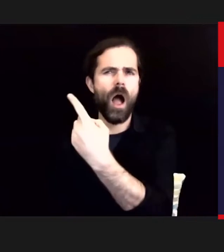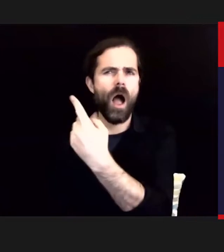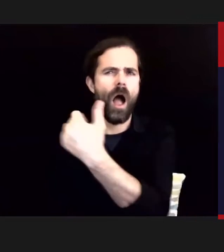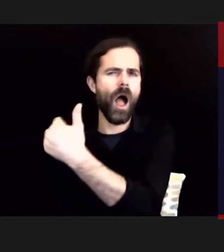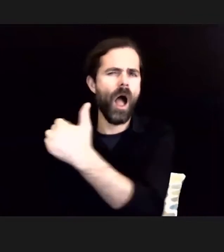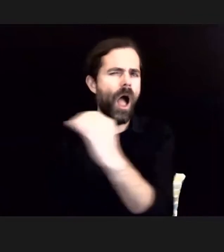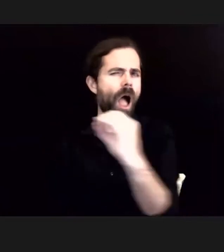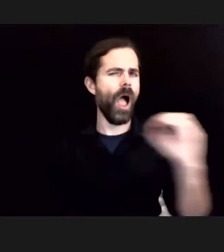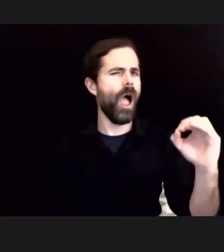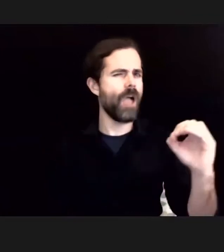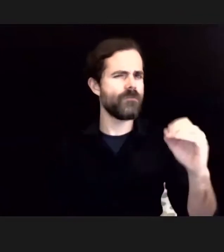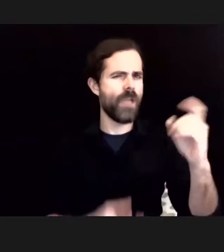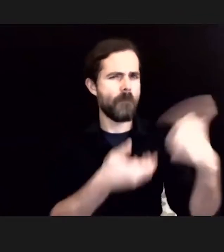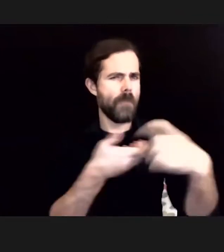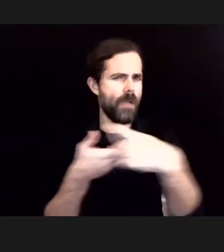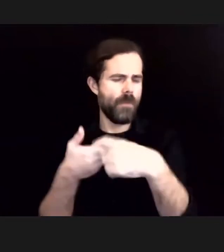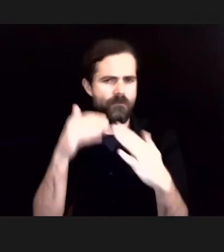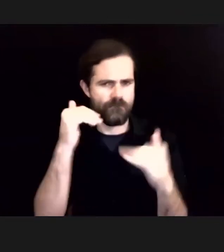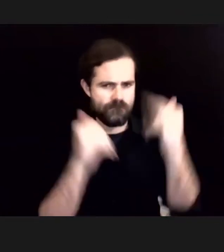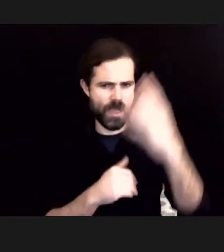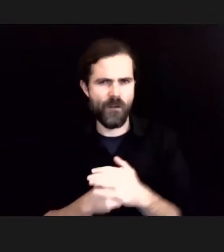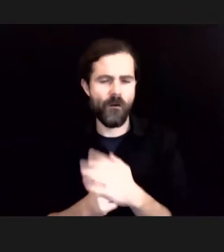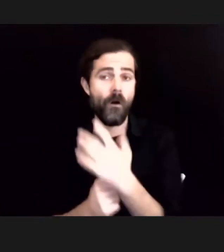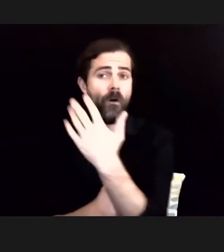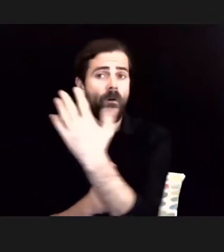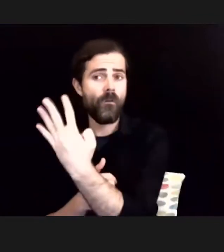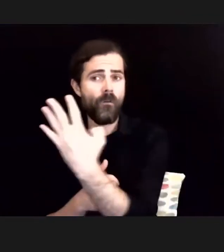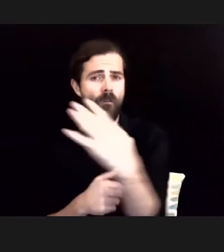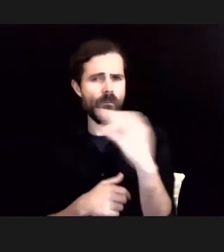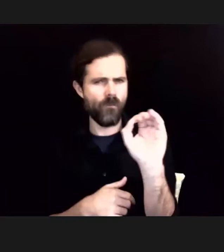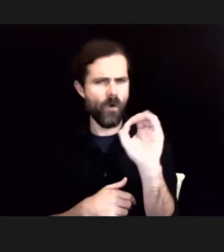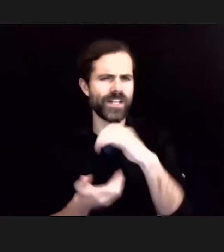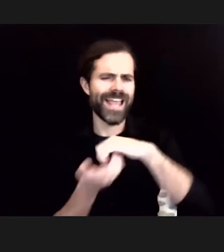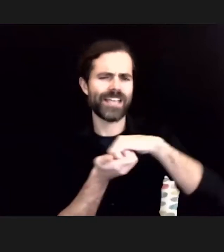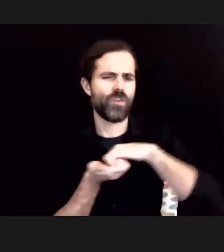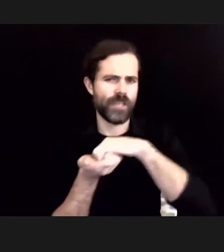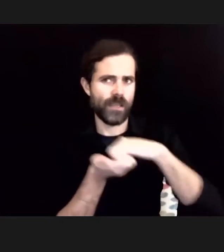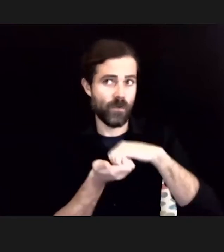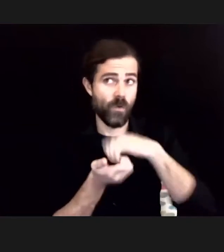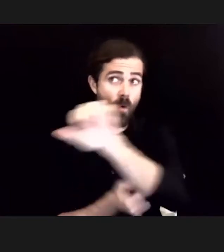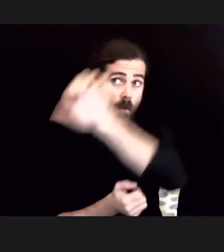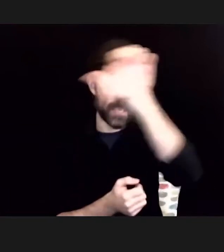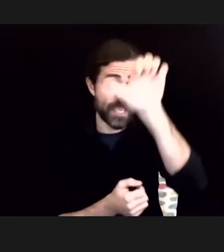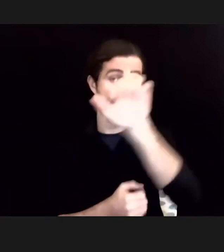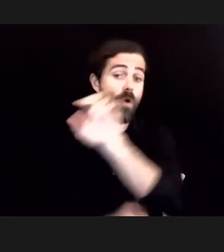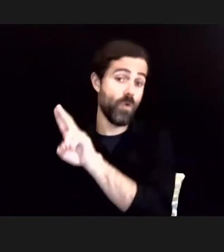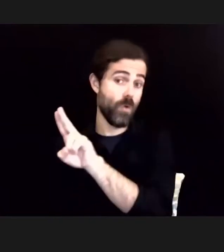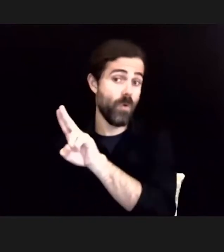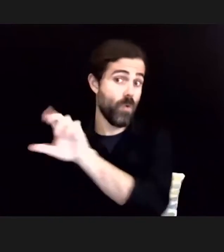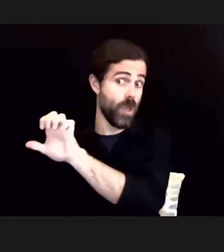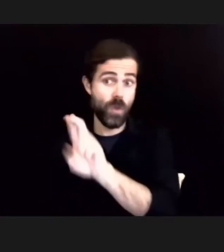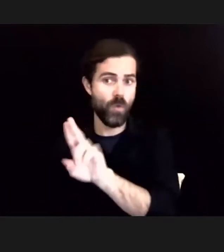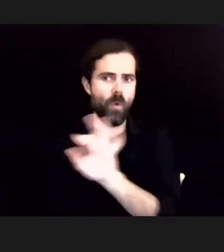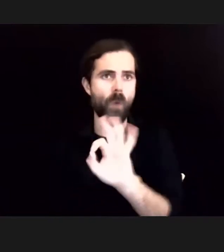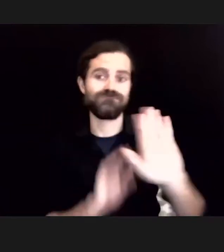40 national trade associations in different EU countries and beyond. And the idea, our